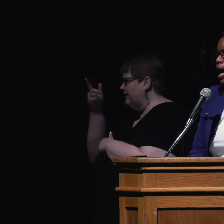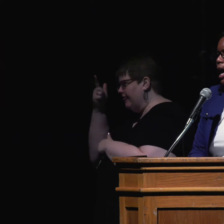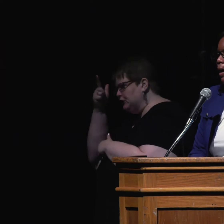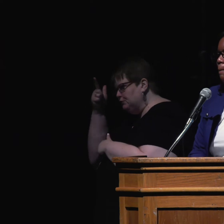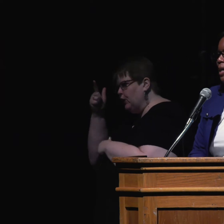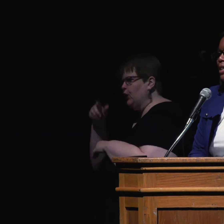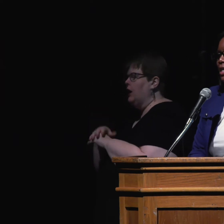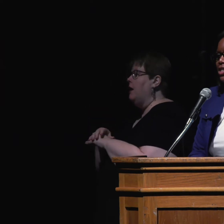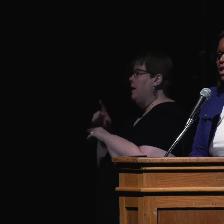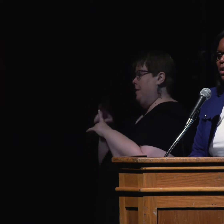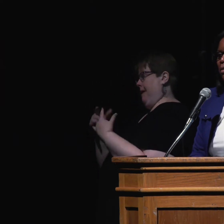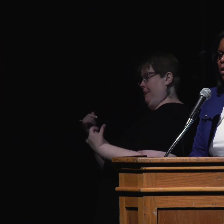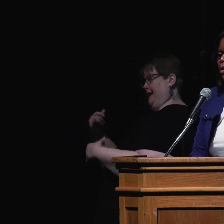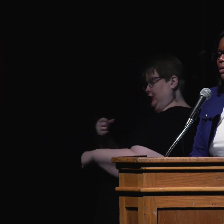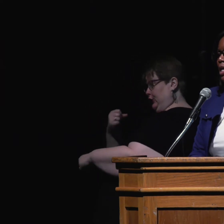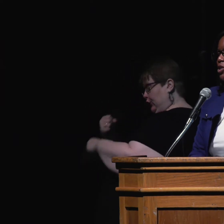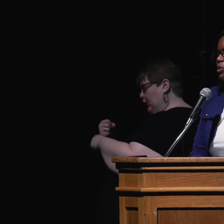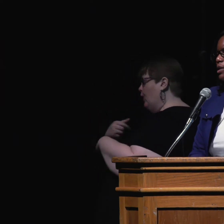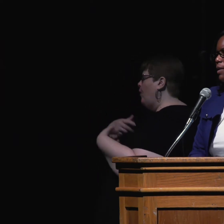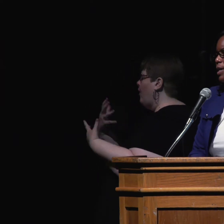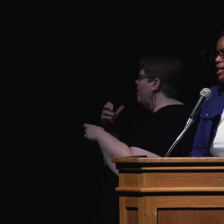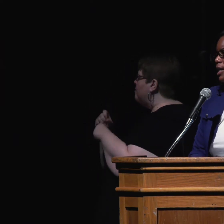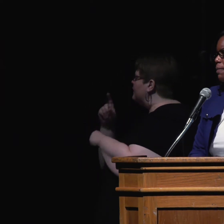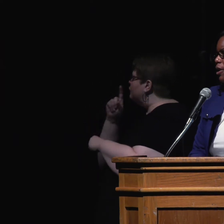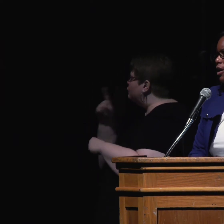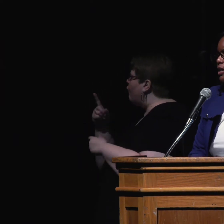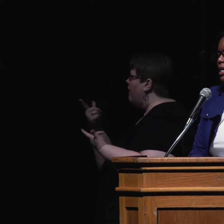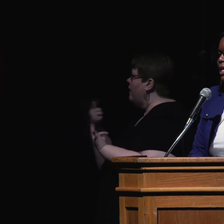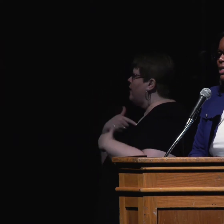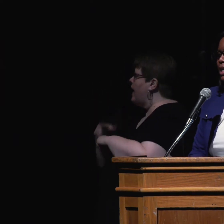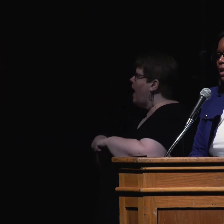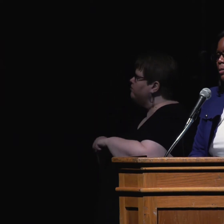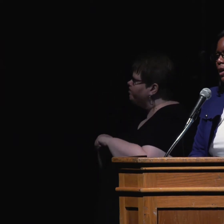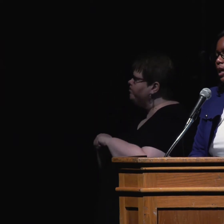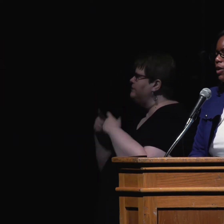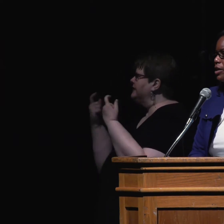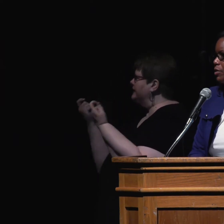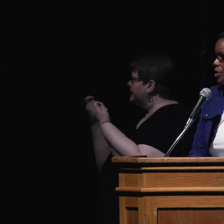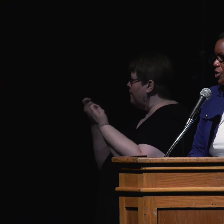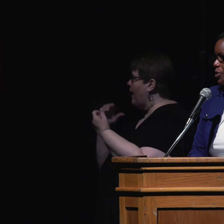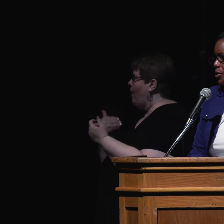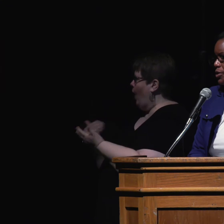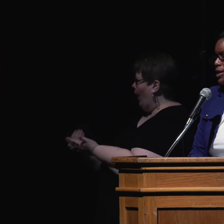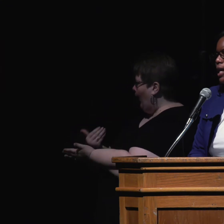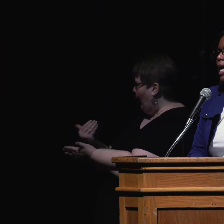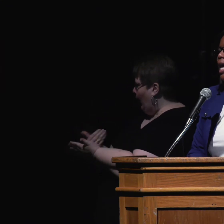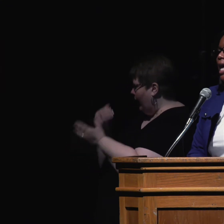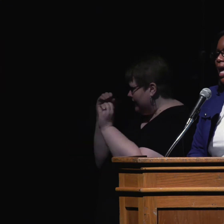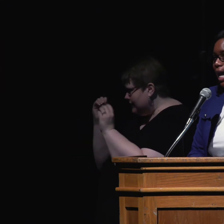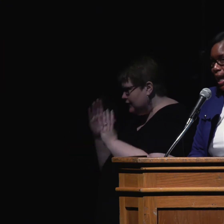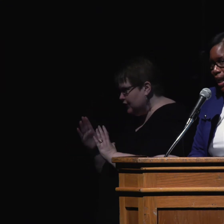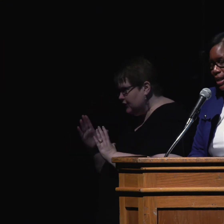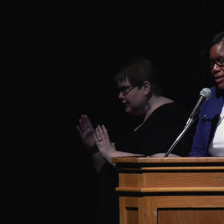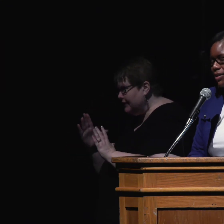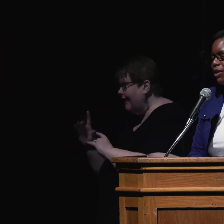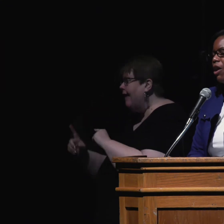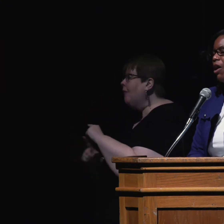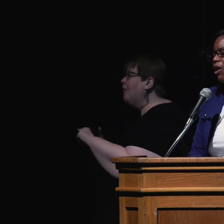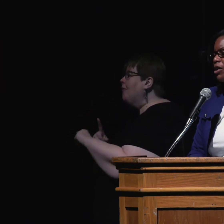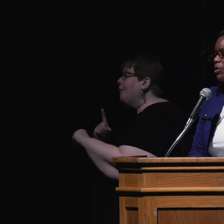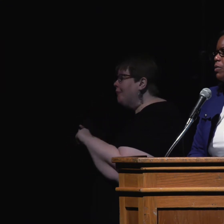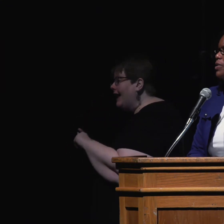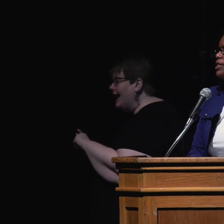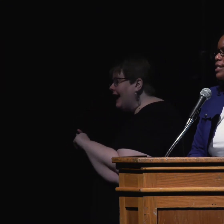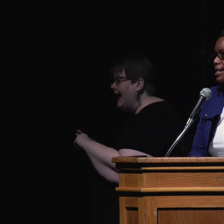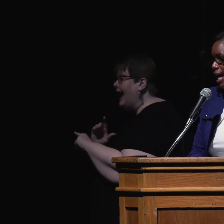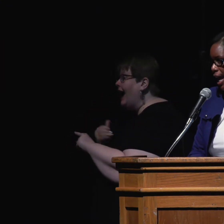Lynchburg. But this year, we want to make sure that we take pause and celebrate our new teachers and